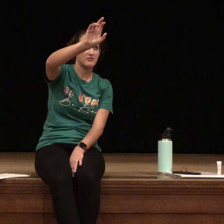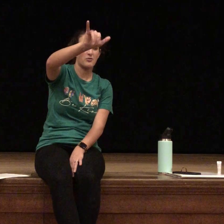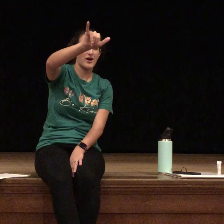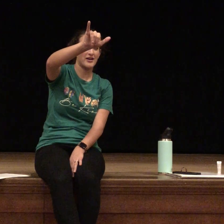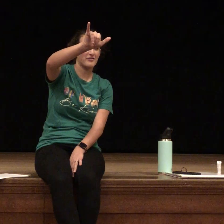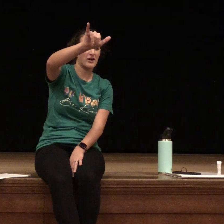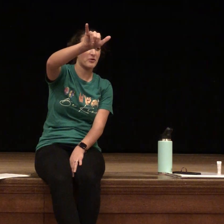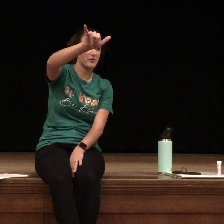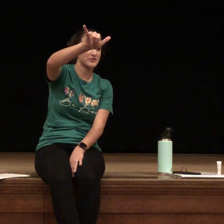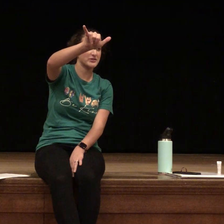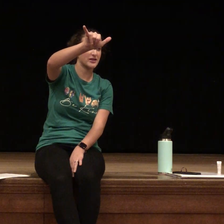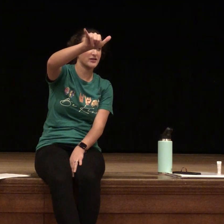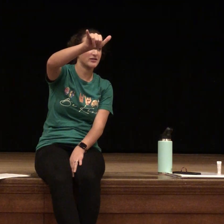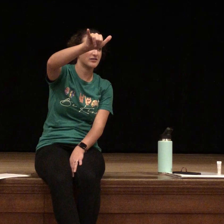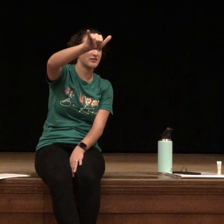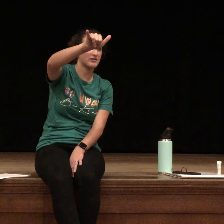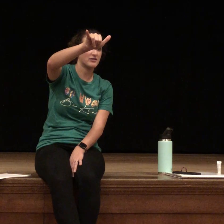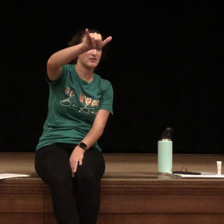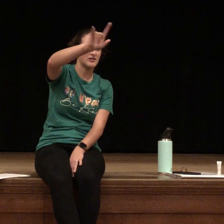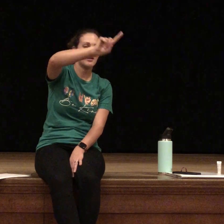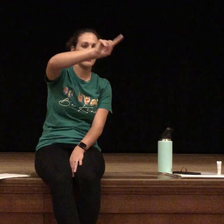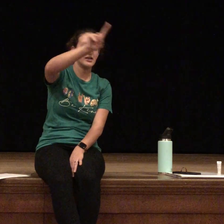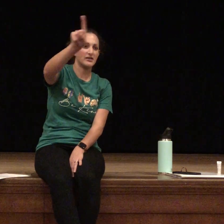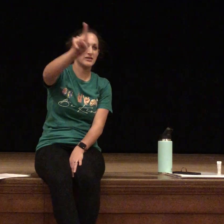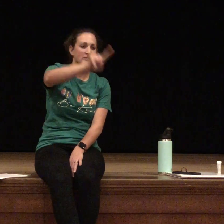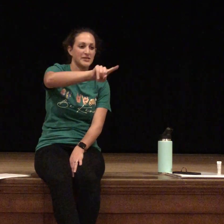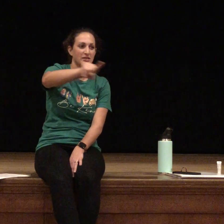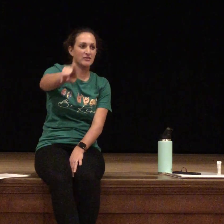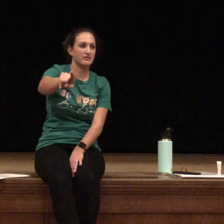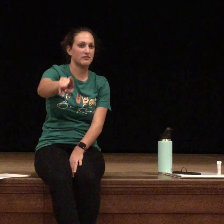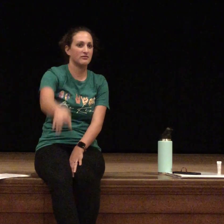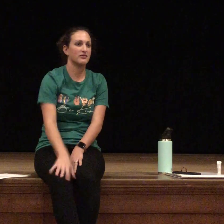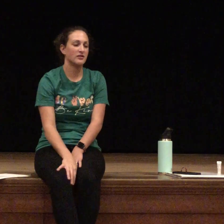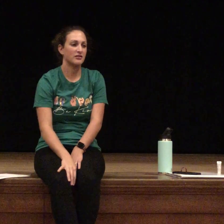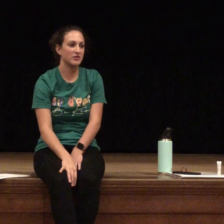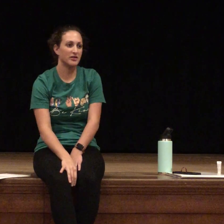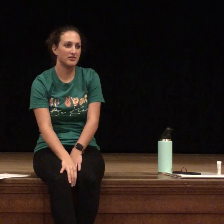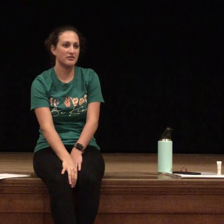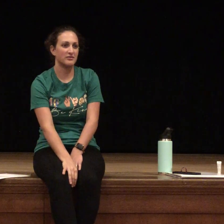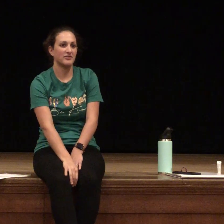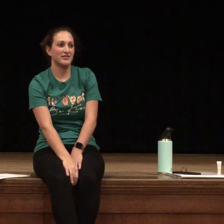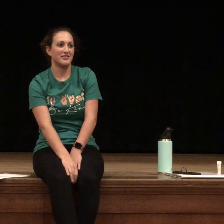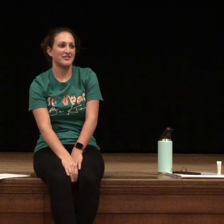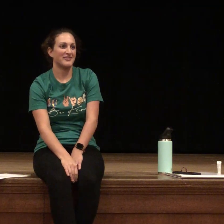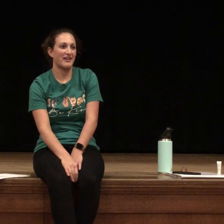Y. Forgot where I was for a second. And Z. Good. How's